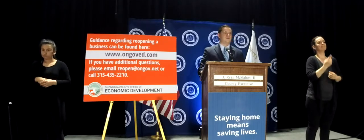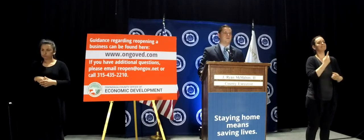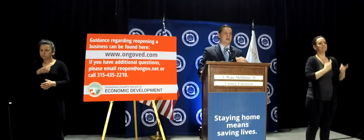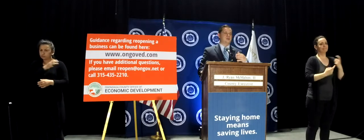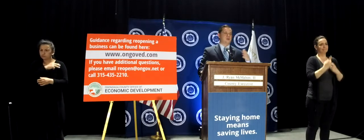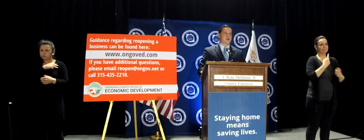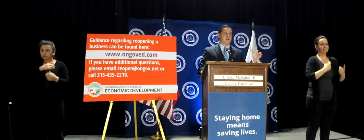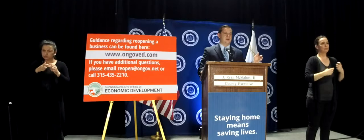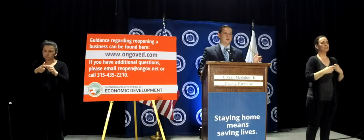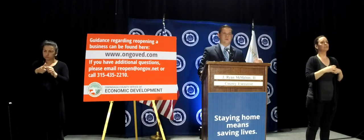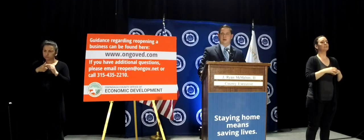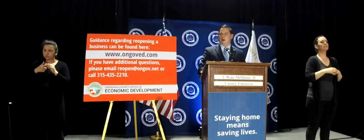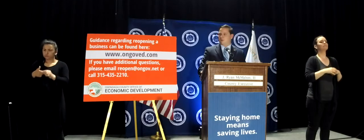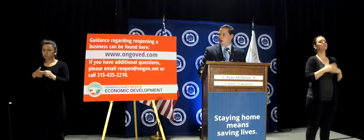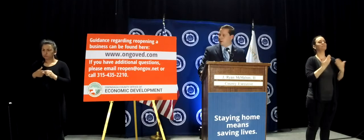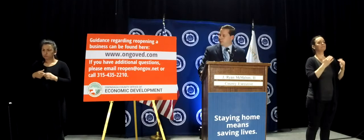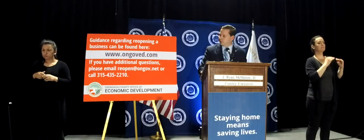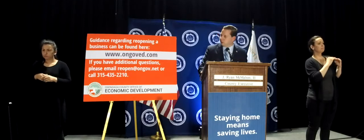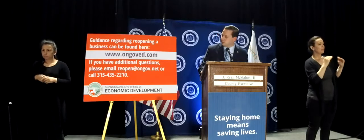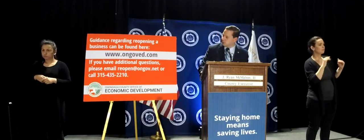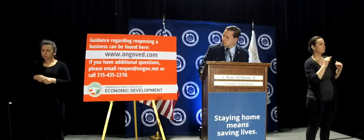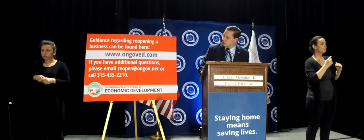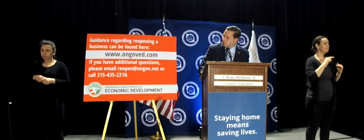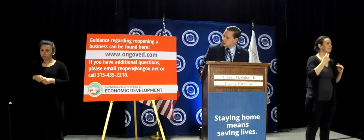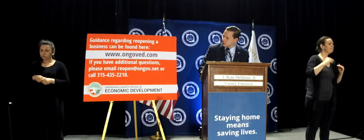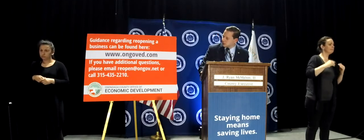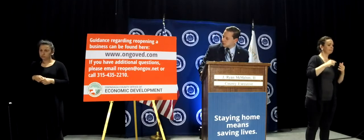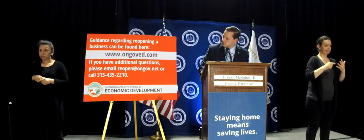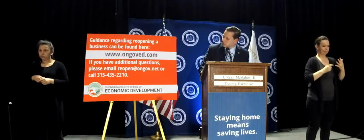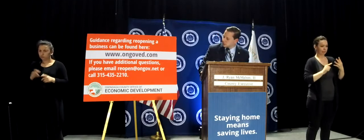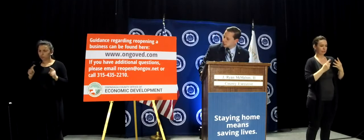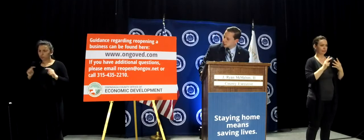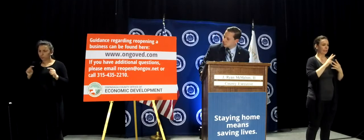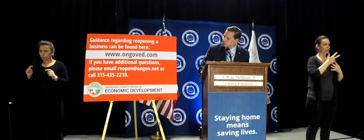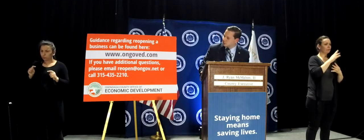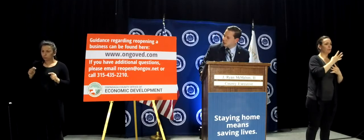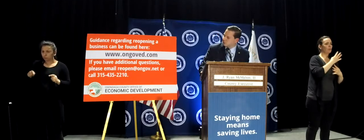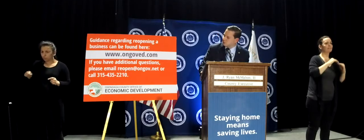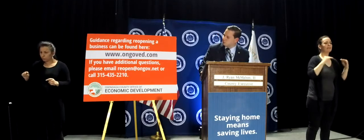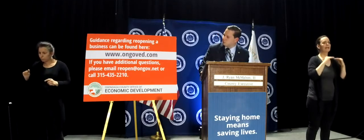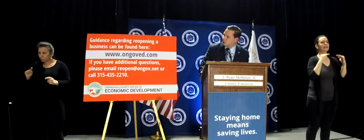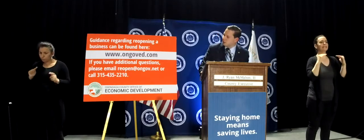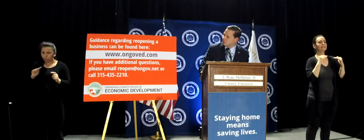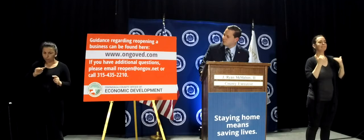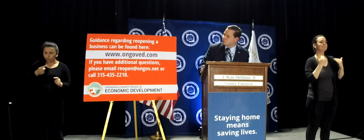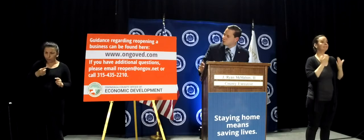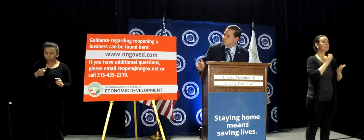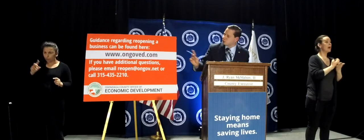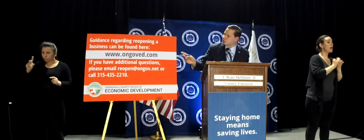questions about what phase you're in. We now have our economic development team. I believe we have this